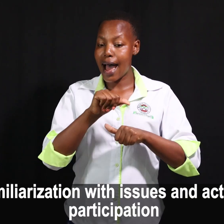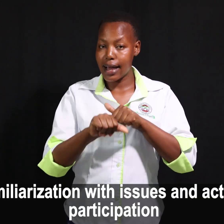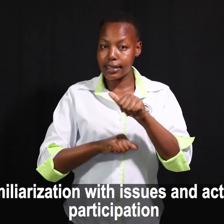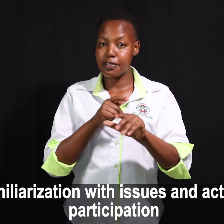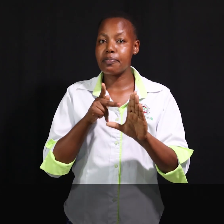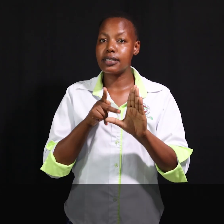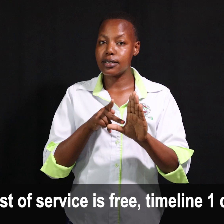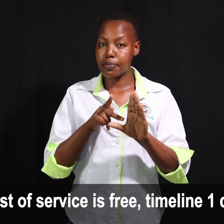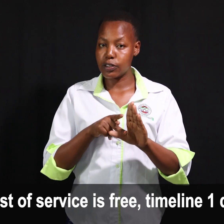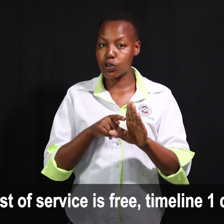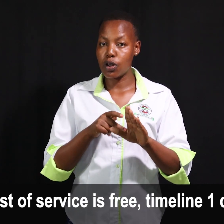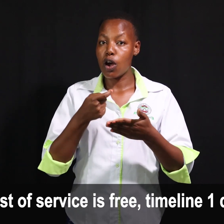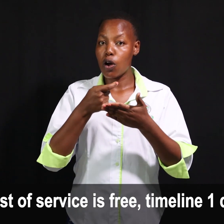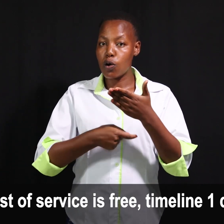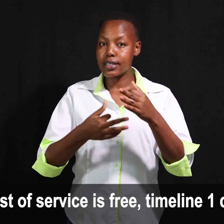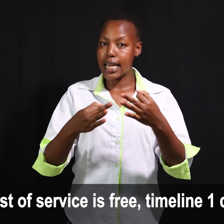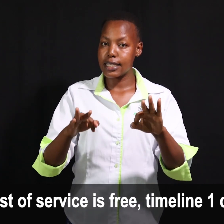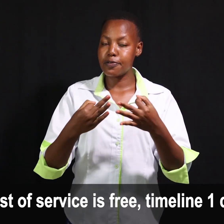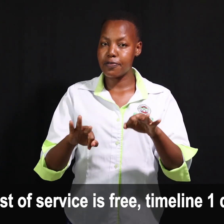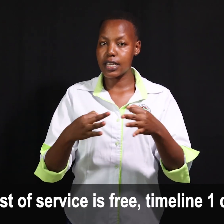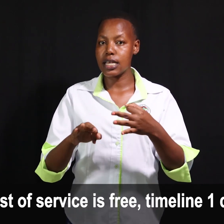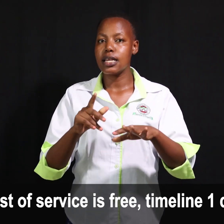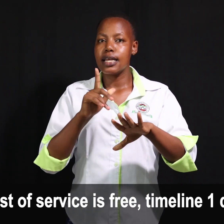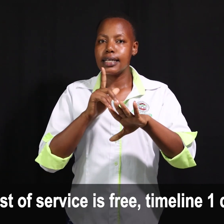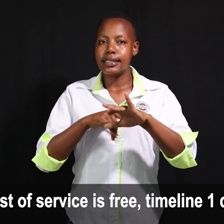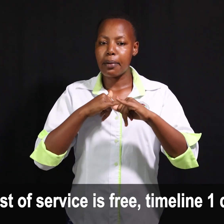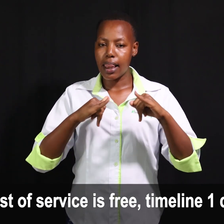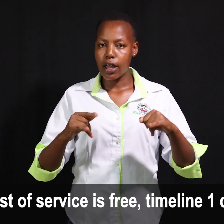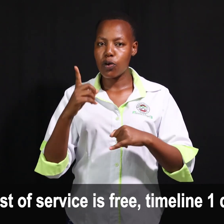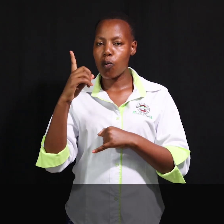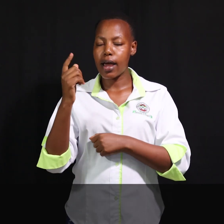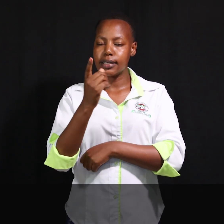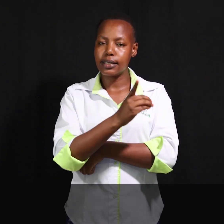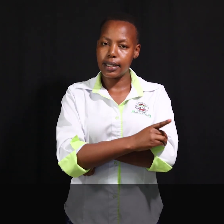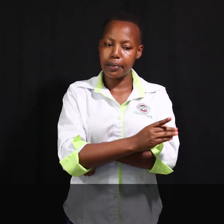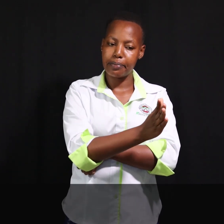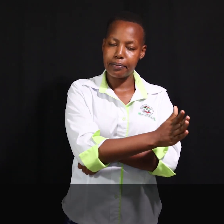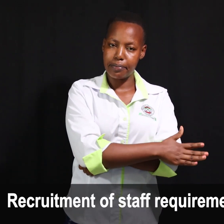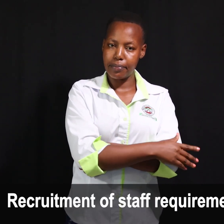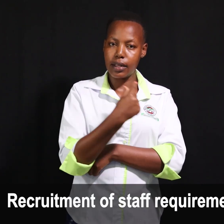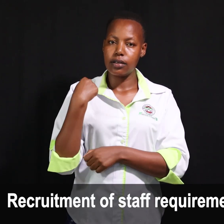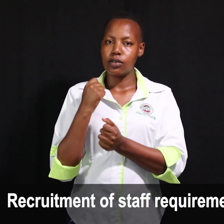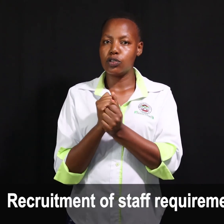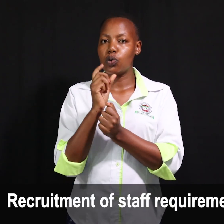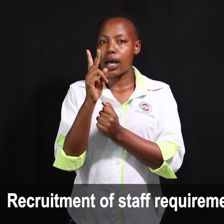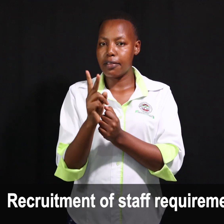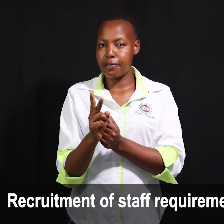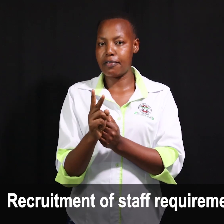participation. Cost of service is free. Timeline 1 day. 12. Recruitment